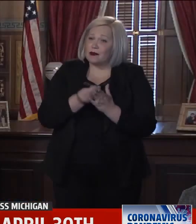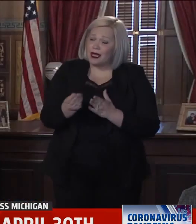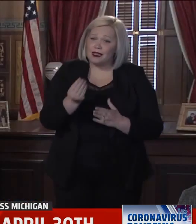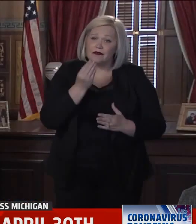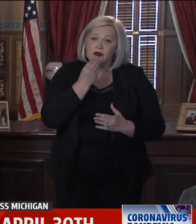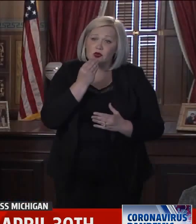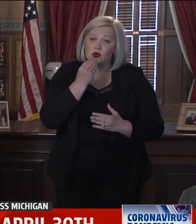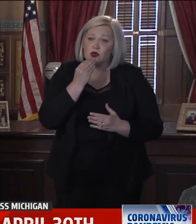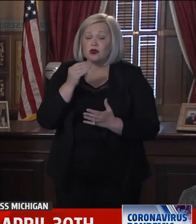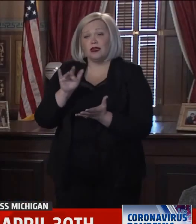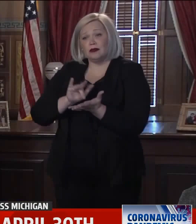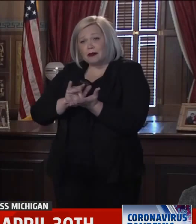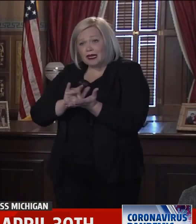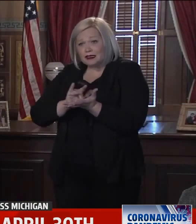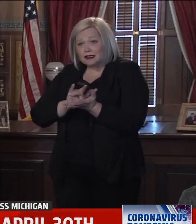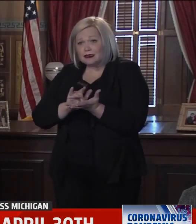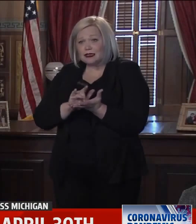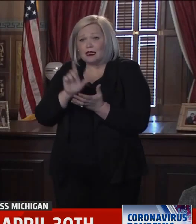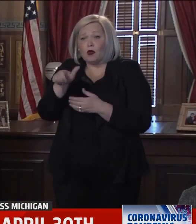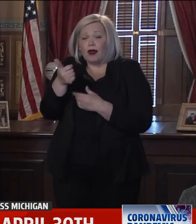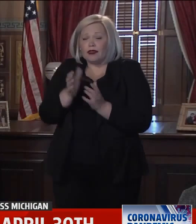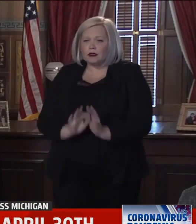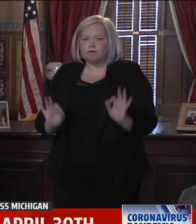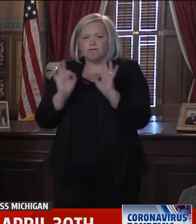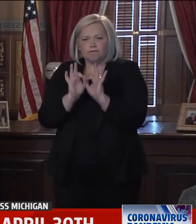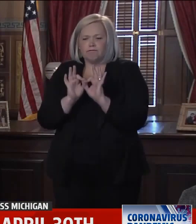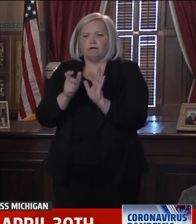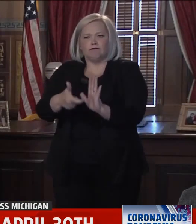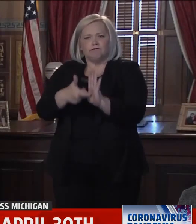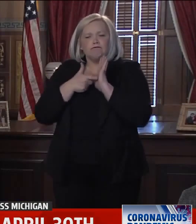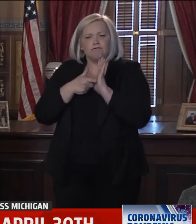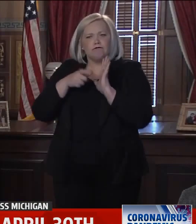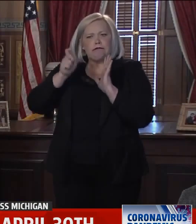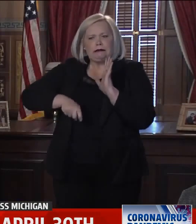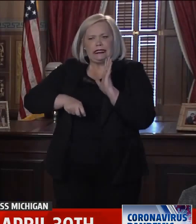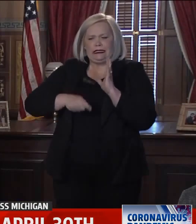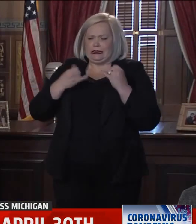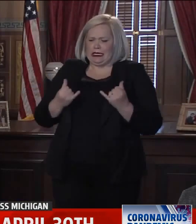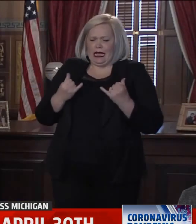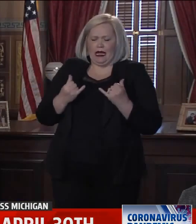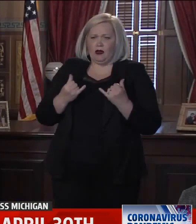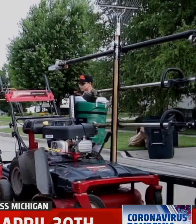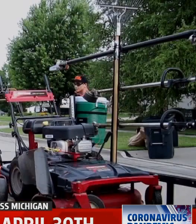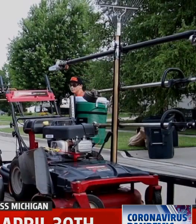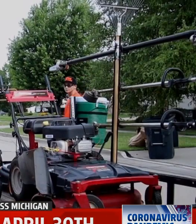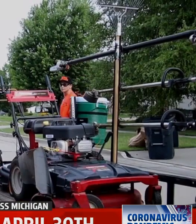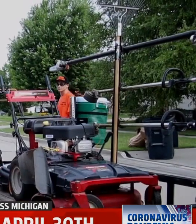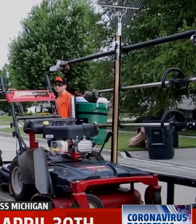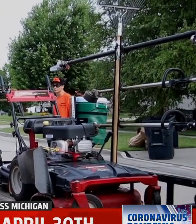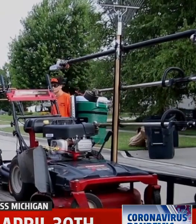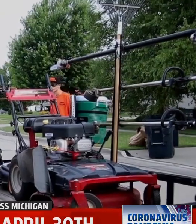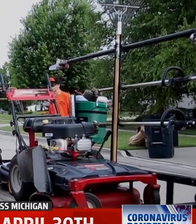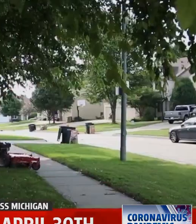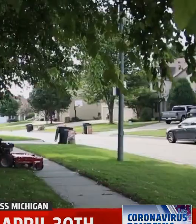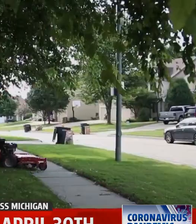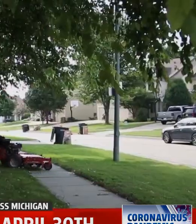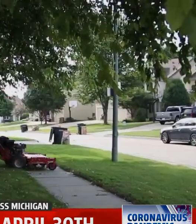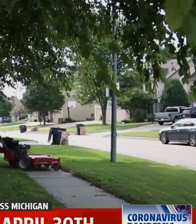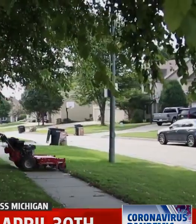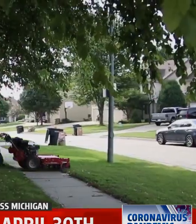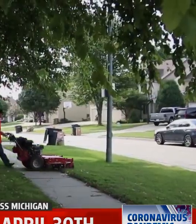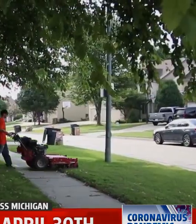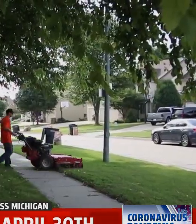or medicine or other essential items, you should not be going to the store. Some state lawmakers say the extension